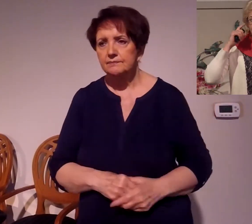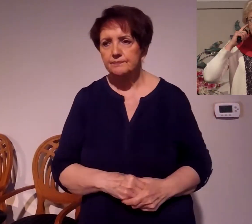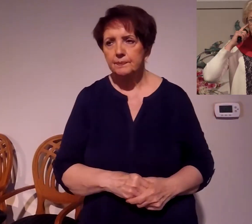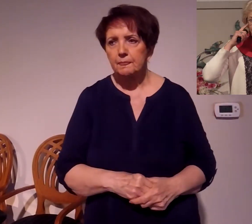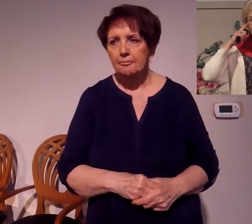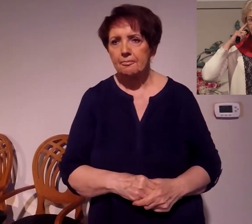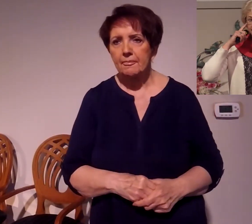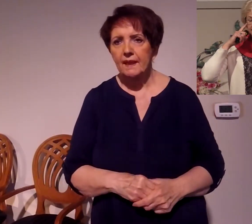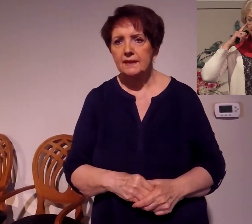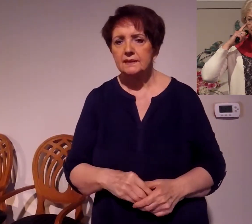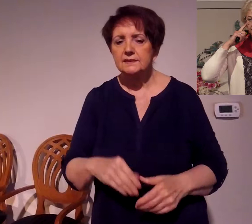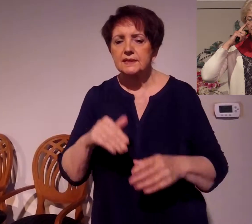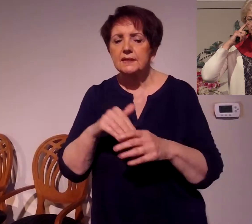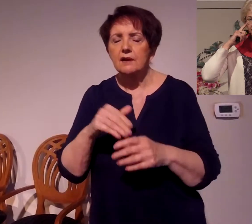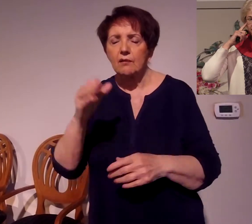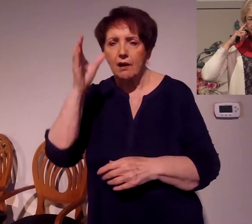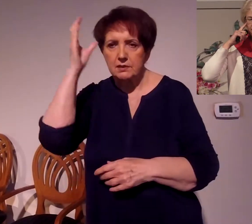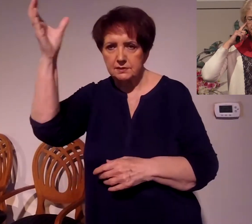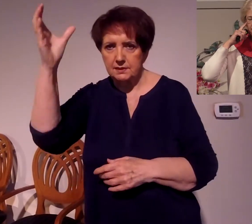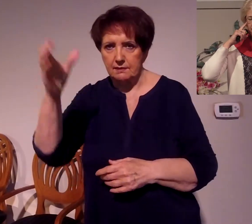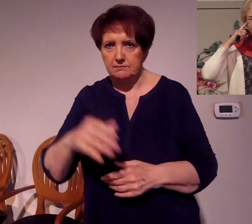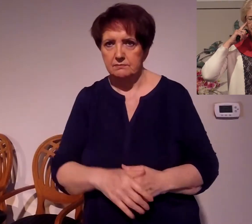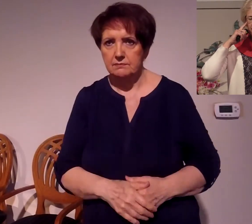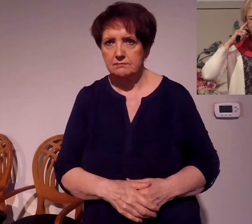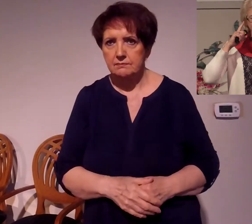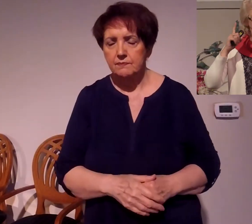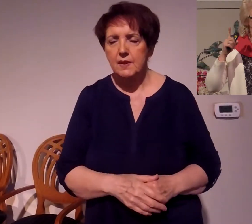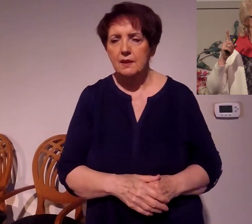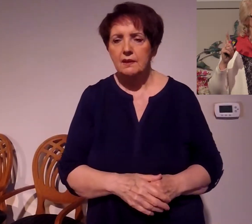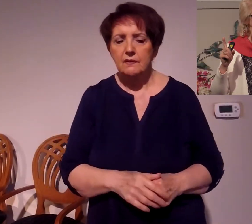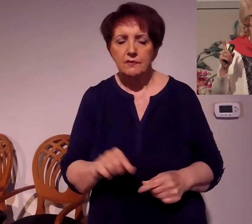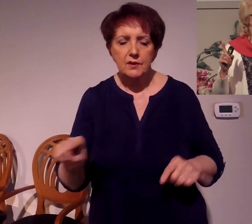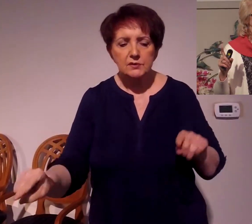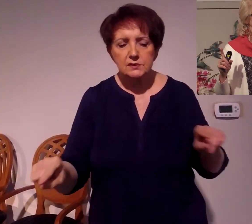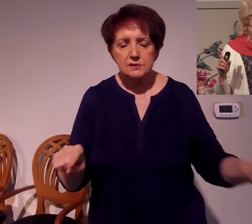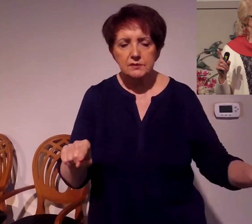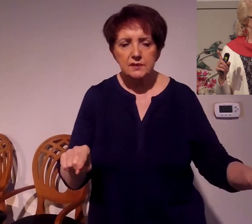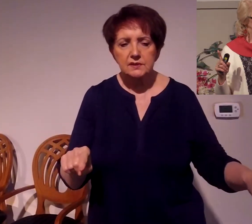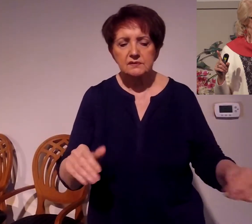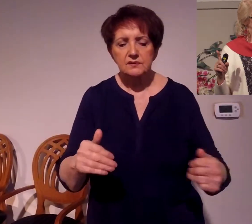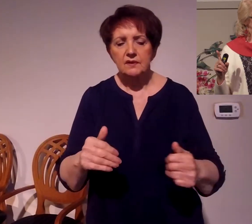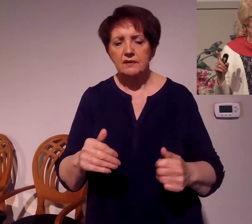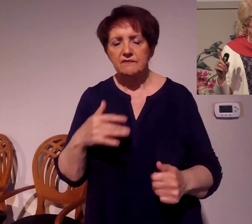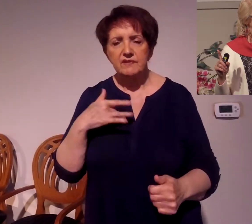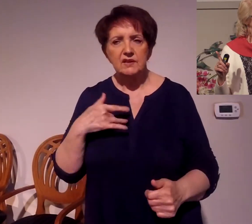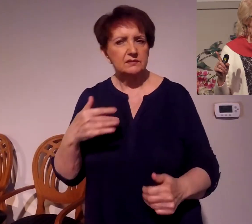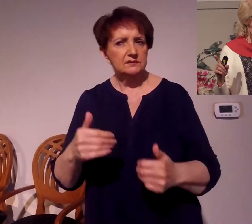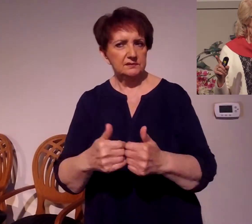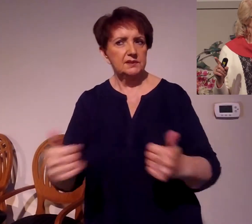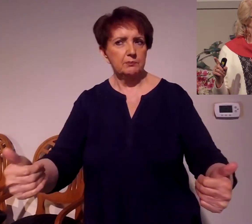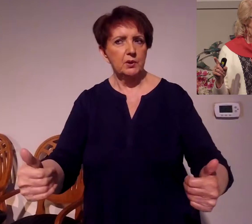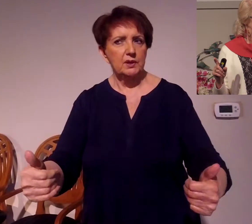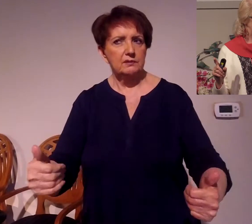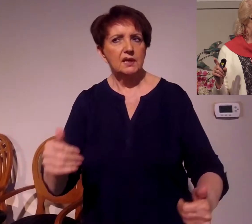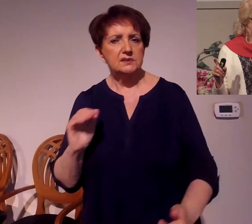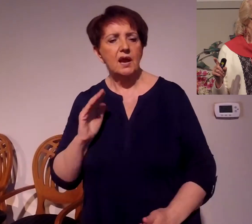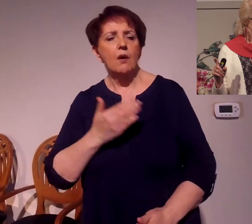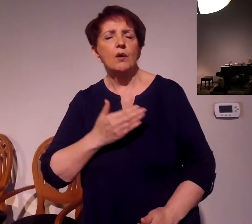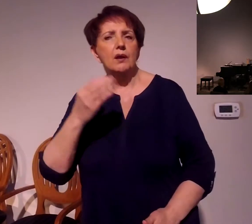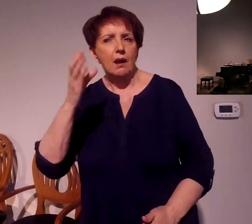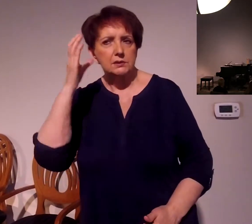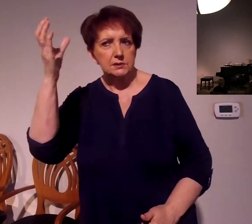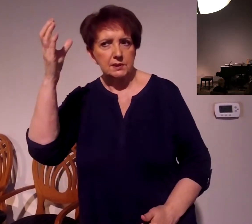That is in our concept that those two things are separate. We've been fooled into believing